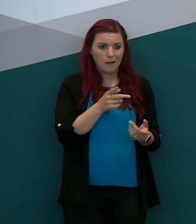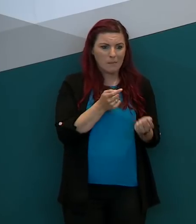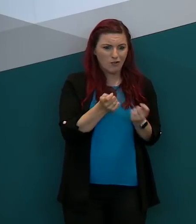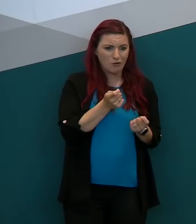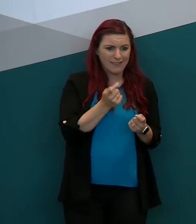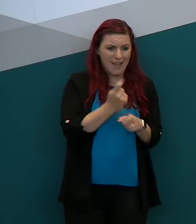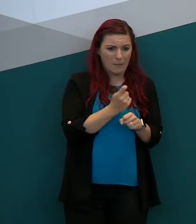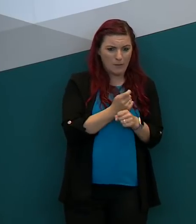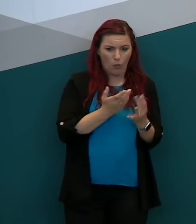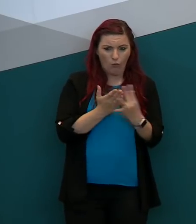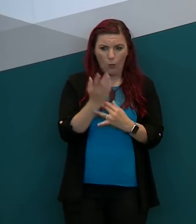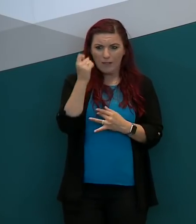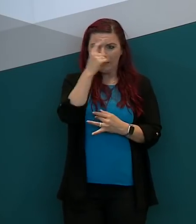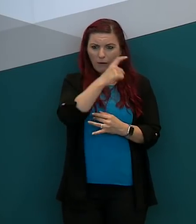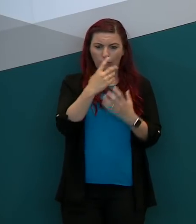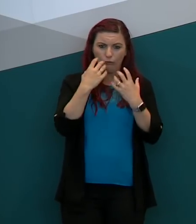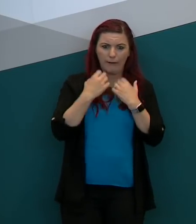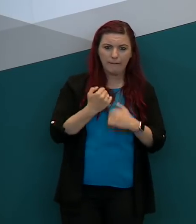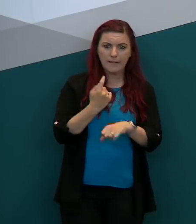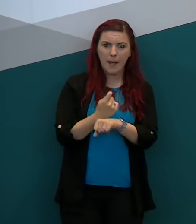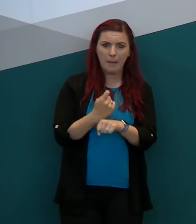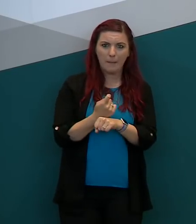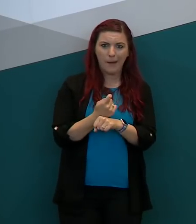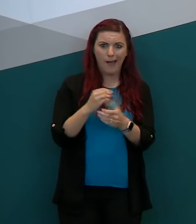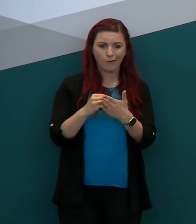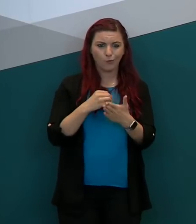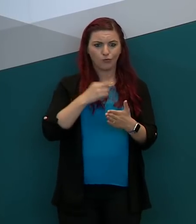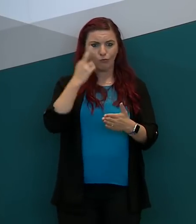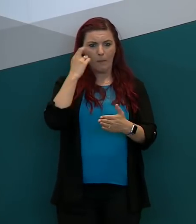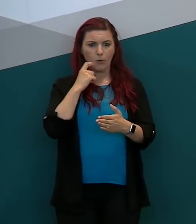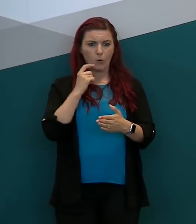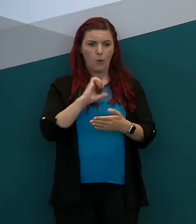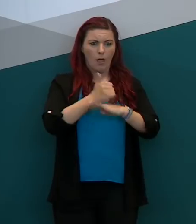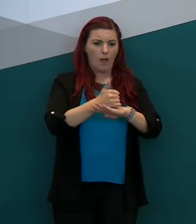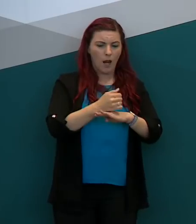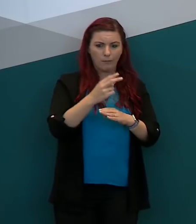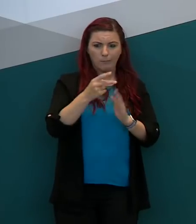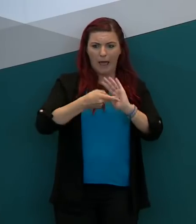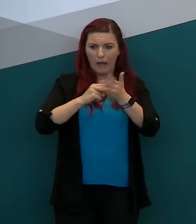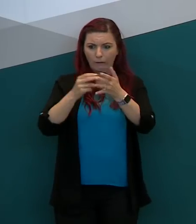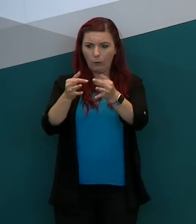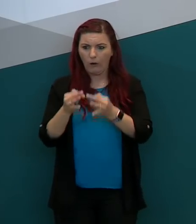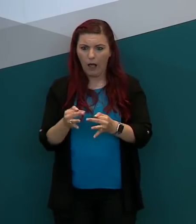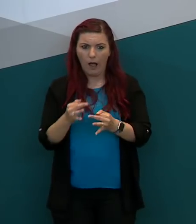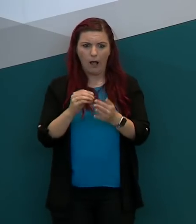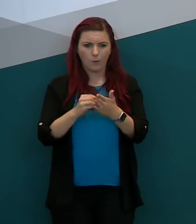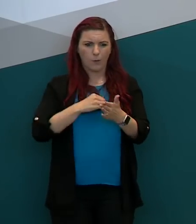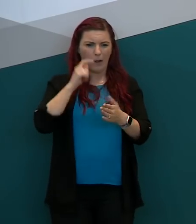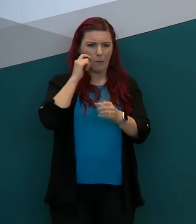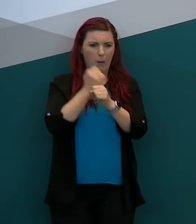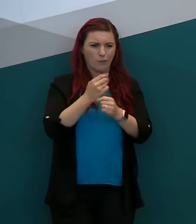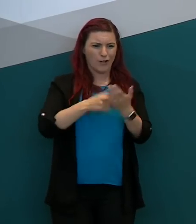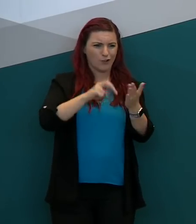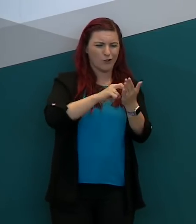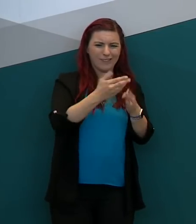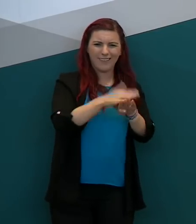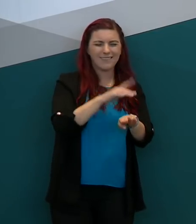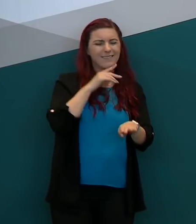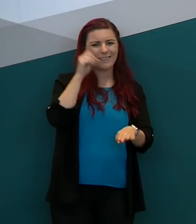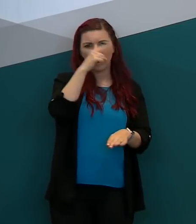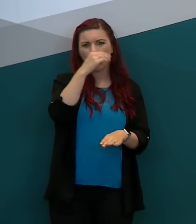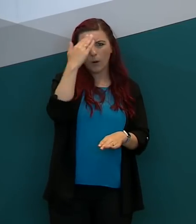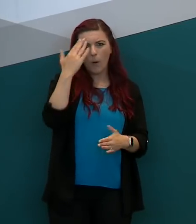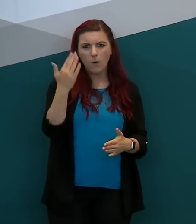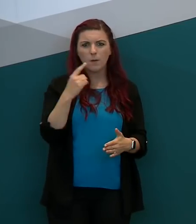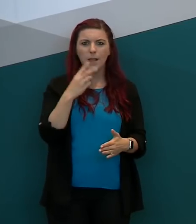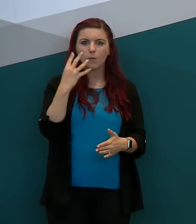time when people are grieving and trying to look after funeral arrangements and all of those kinds of things, so we do understand that. But it's one of the reasons that we